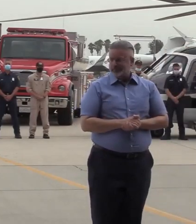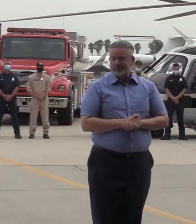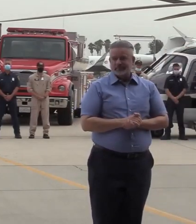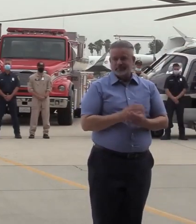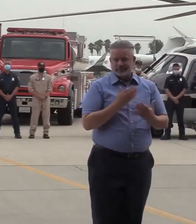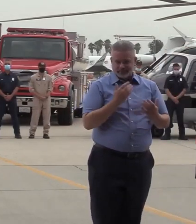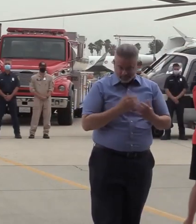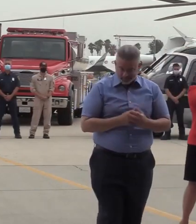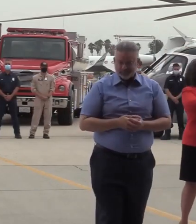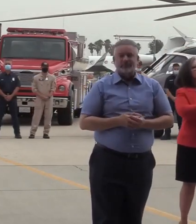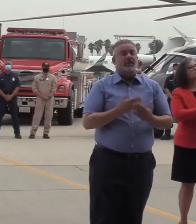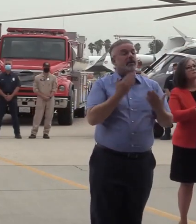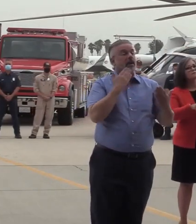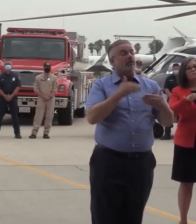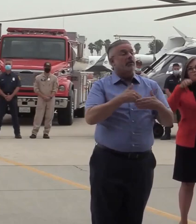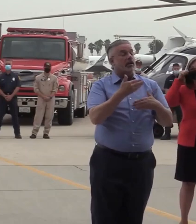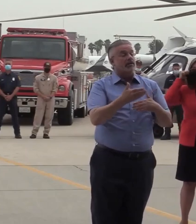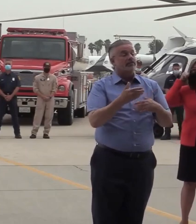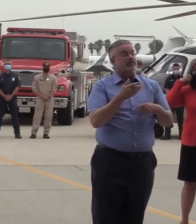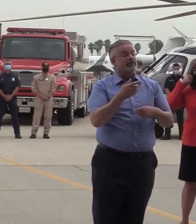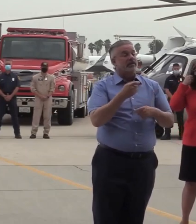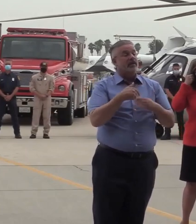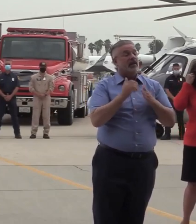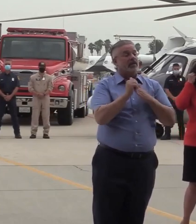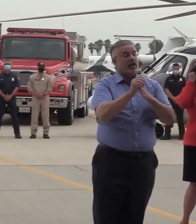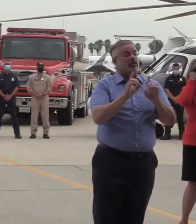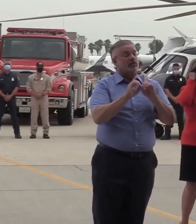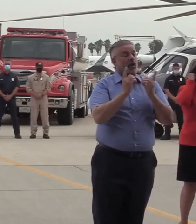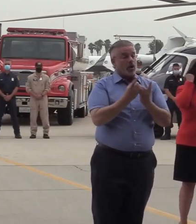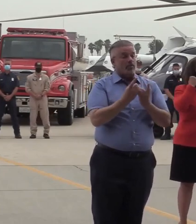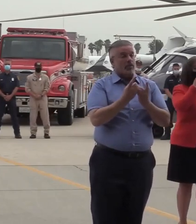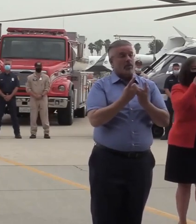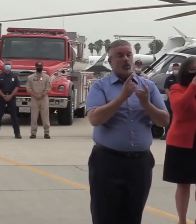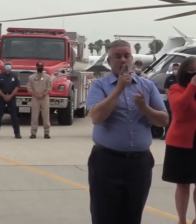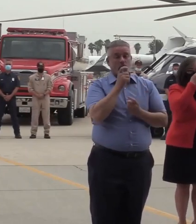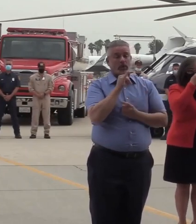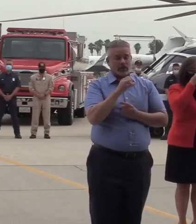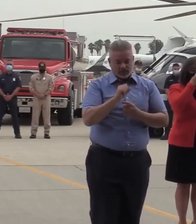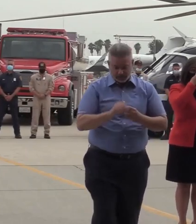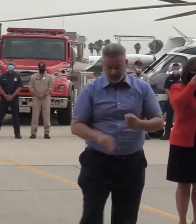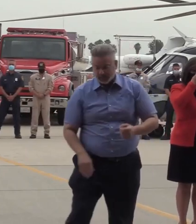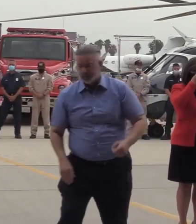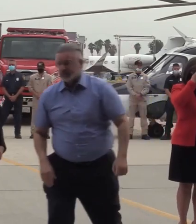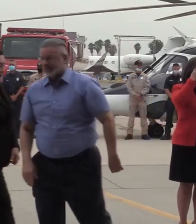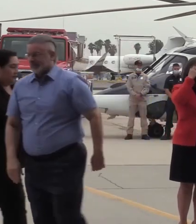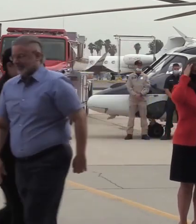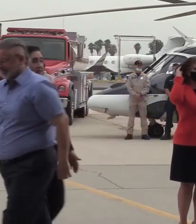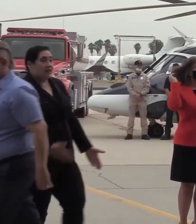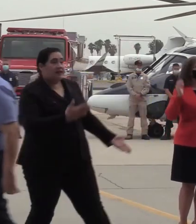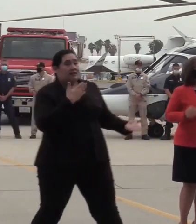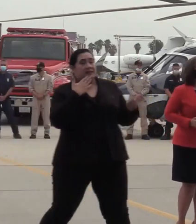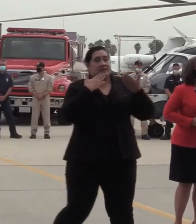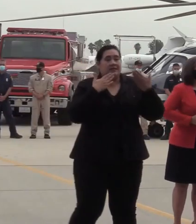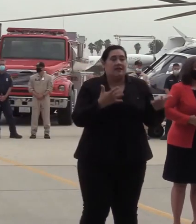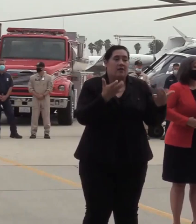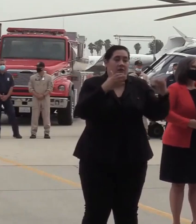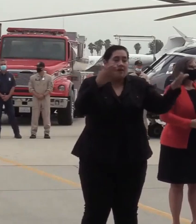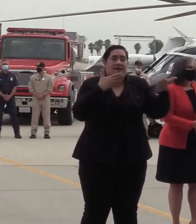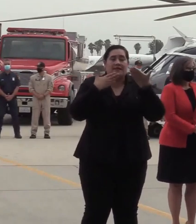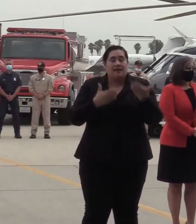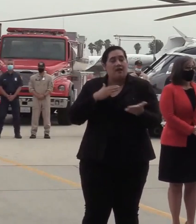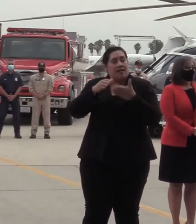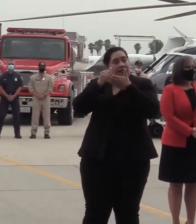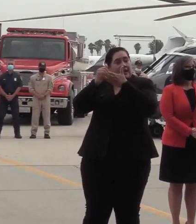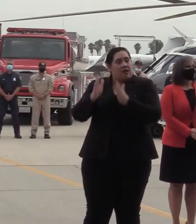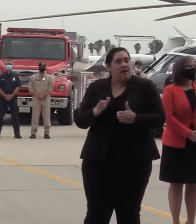Thank you very much. Next, I'd like to ask our leader of our department, who is helped lead unprecedented investment in our